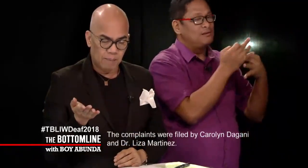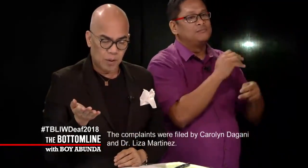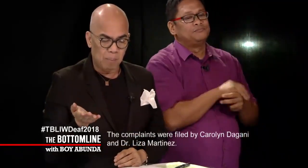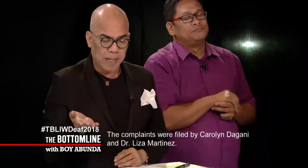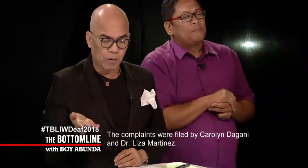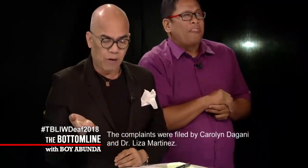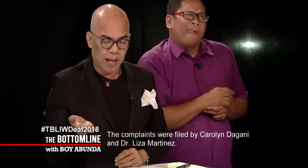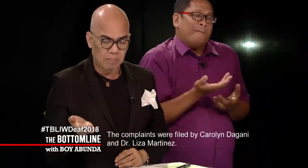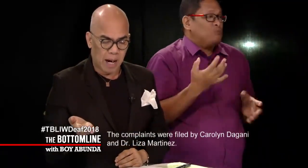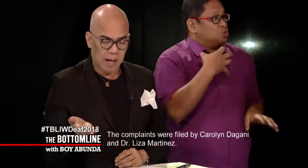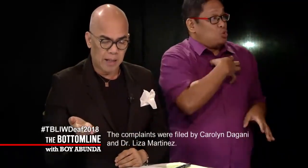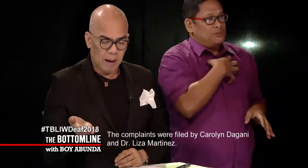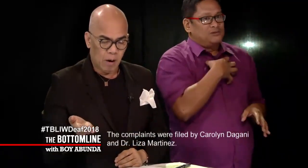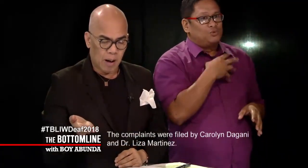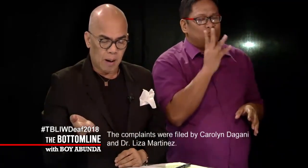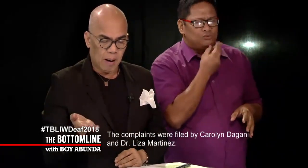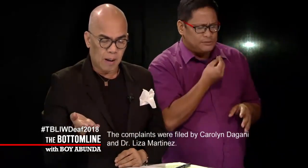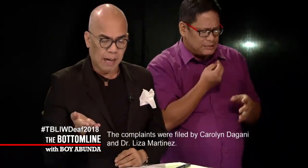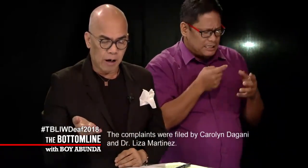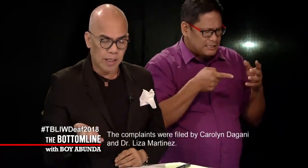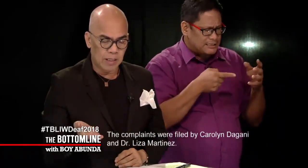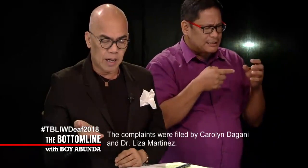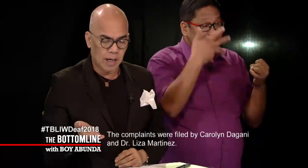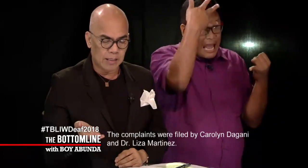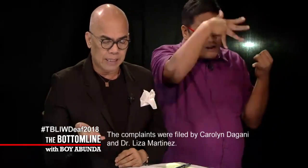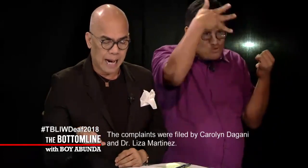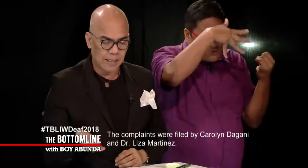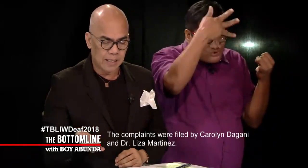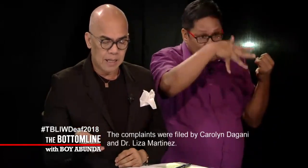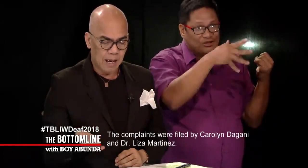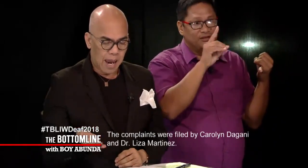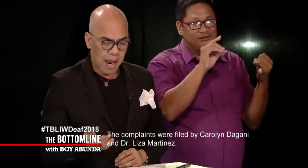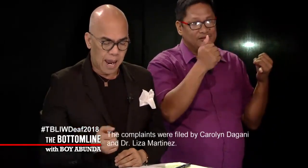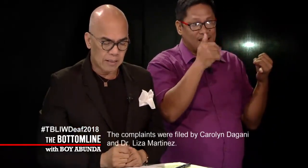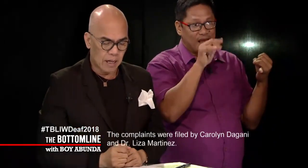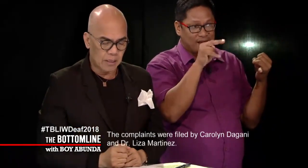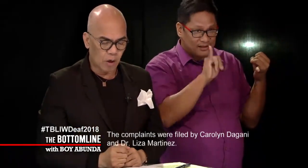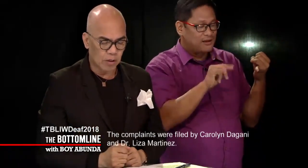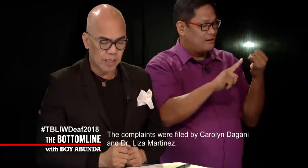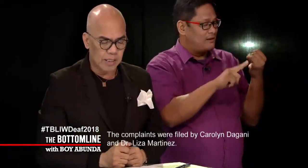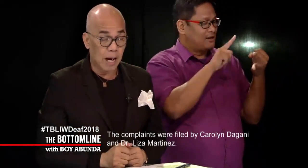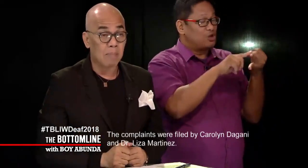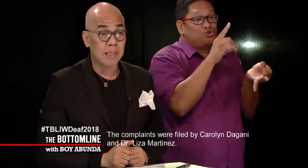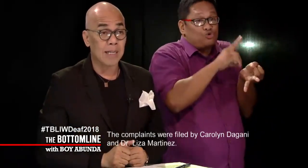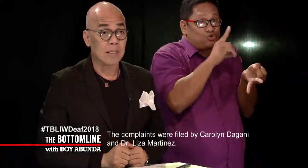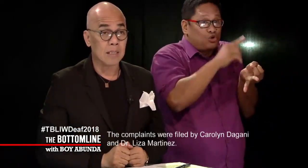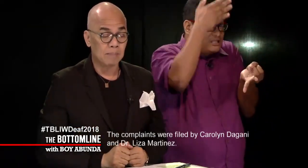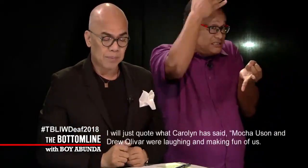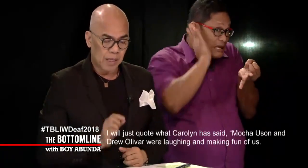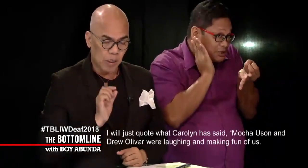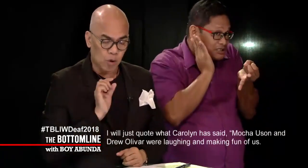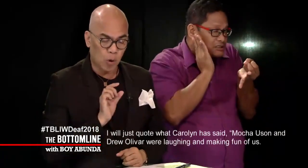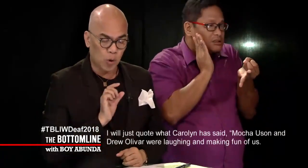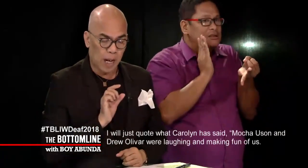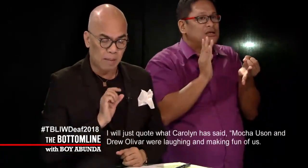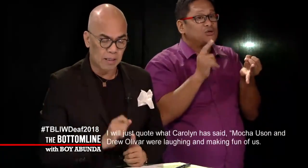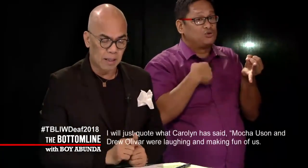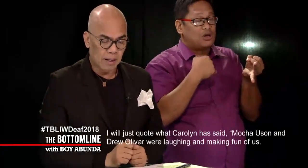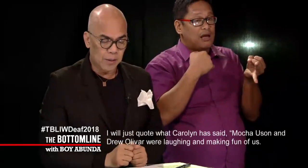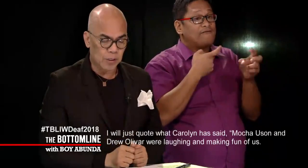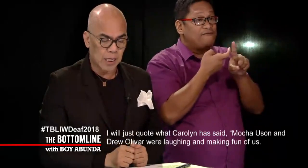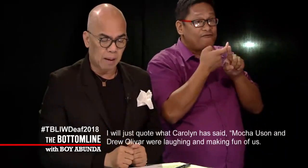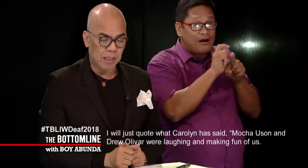The complaints were filed by Caroline Gagani and Dr. Liza Martinez. Iko-quote ko